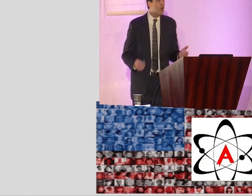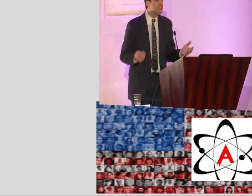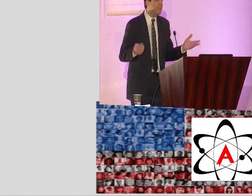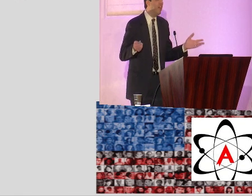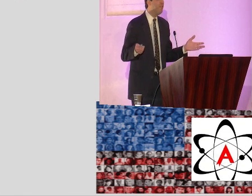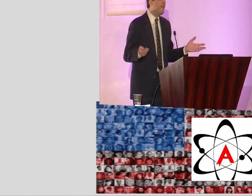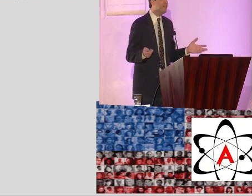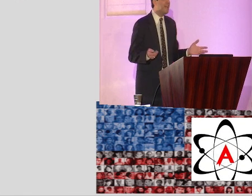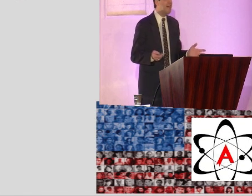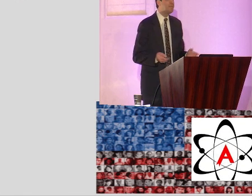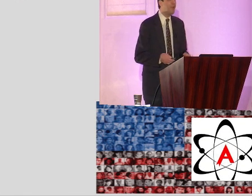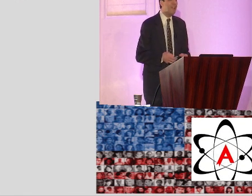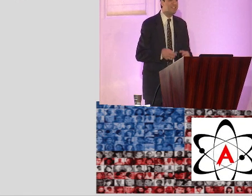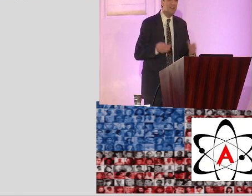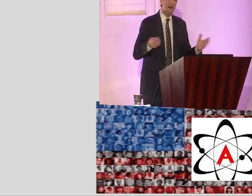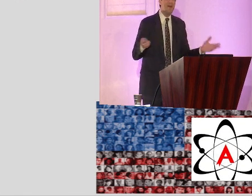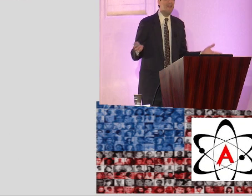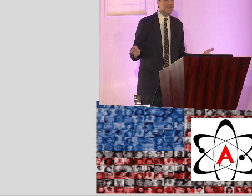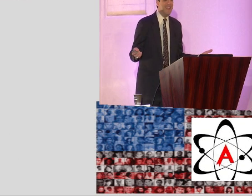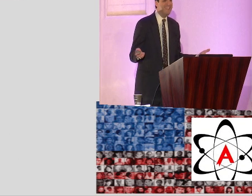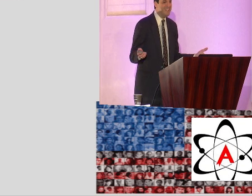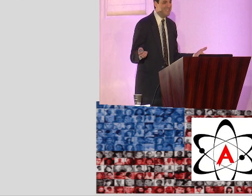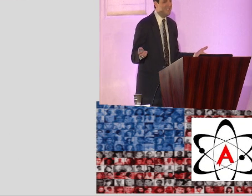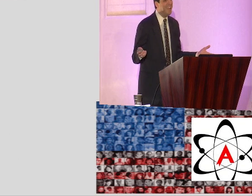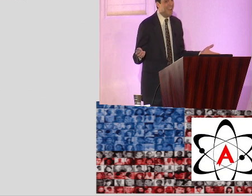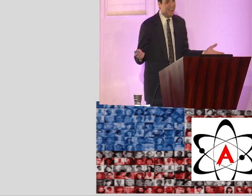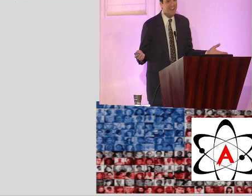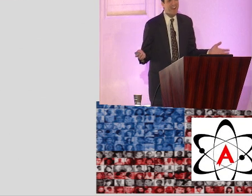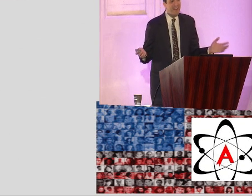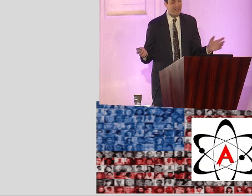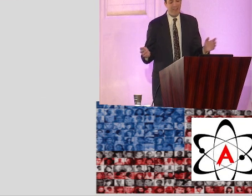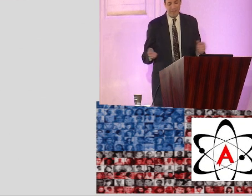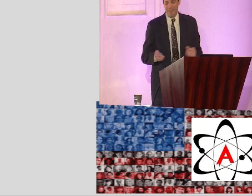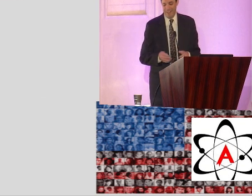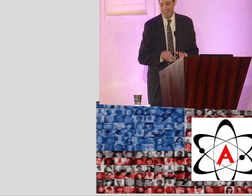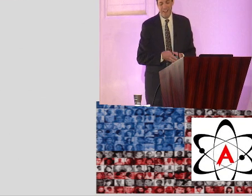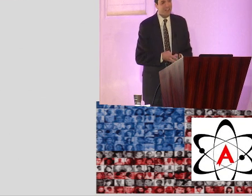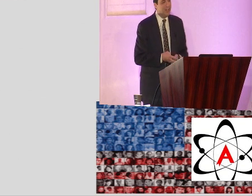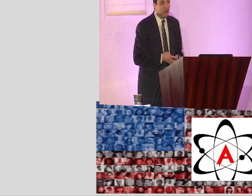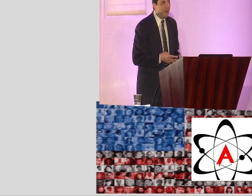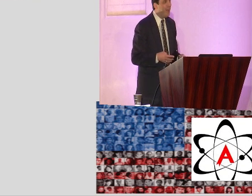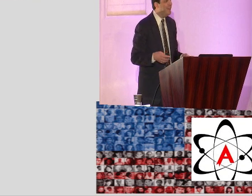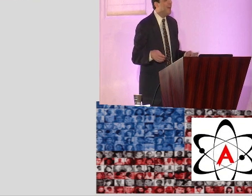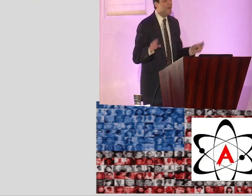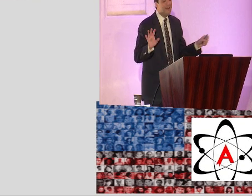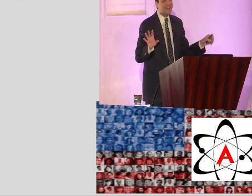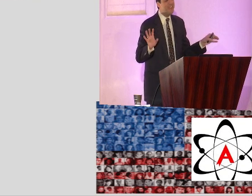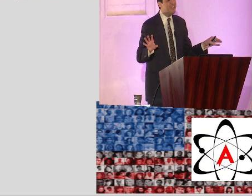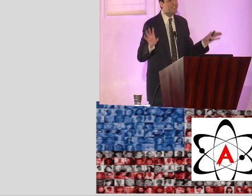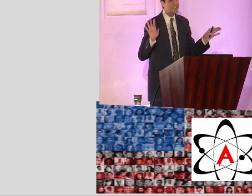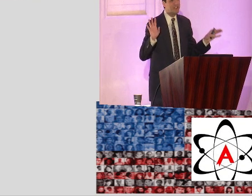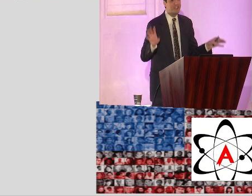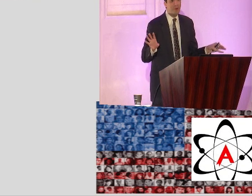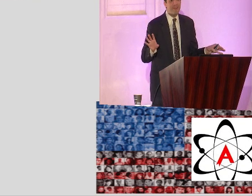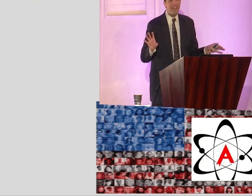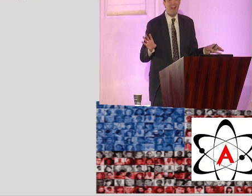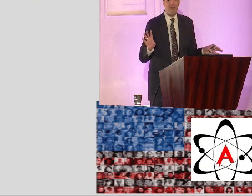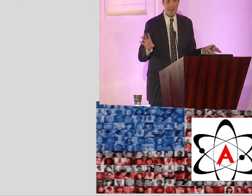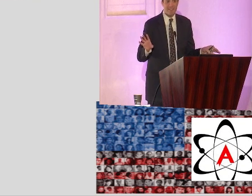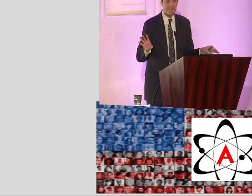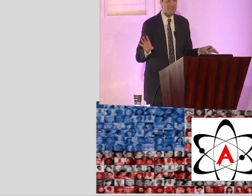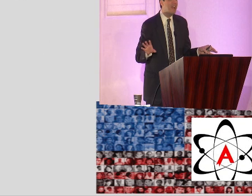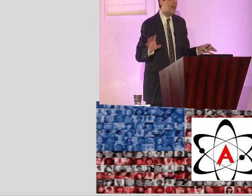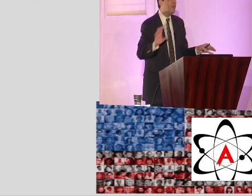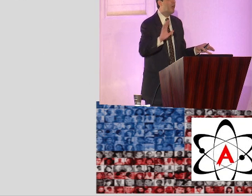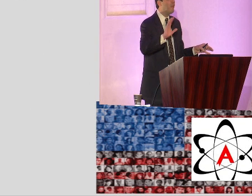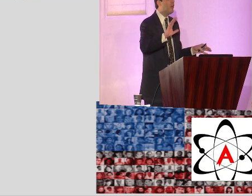And of course, the unfair tax breaks. American Atheists, yeah. You know what? American Atheists is suing the